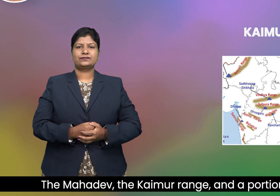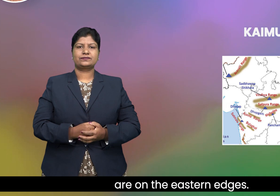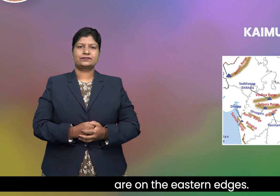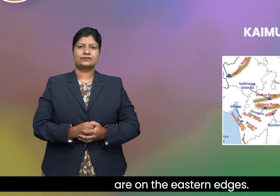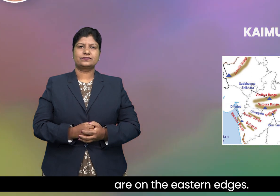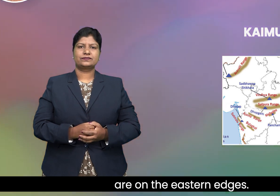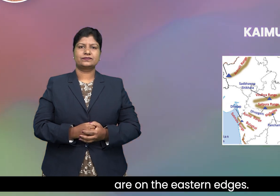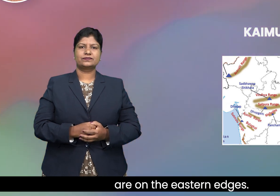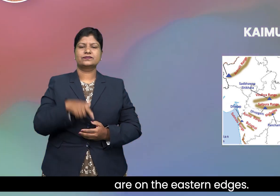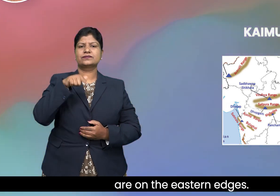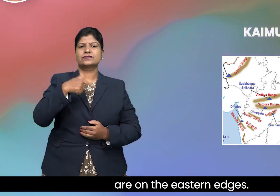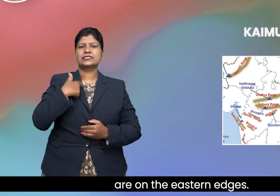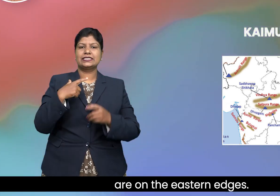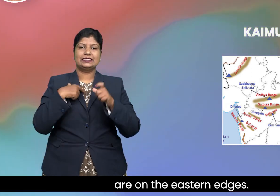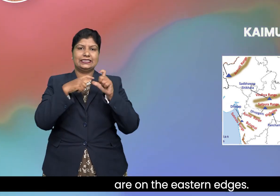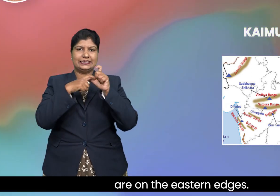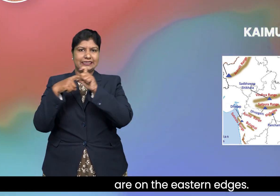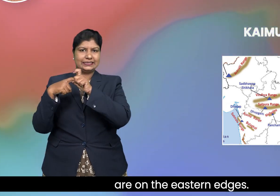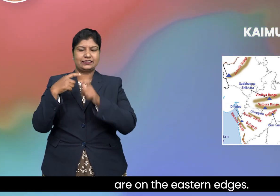are on the eastern edges